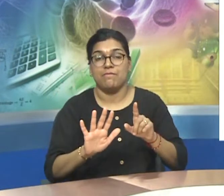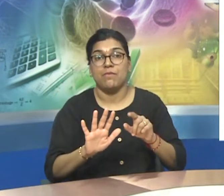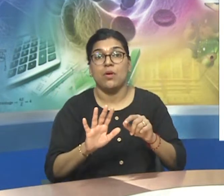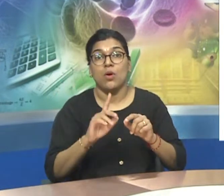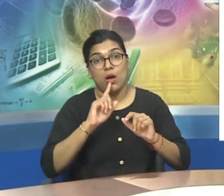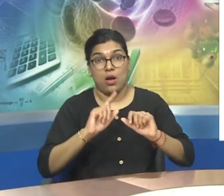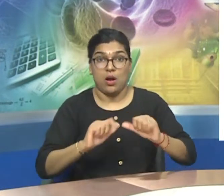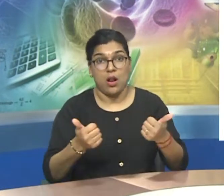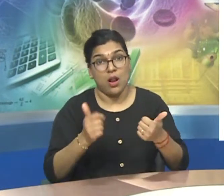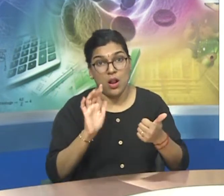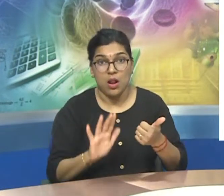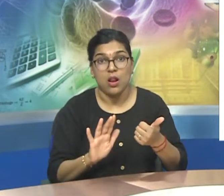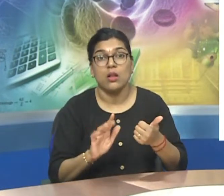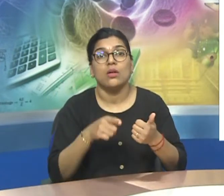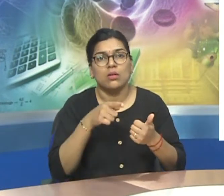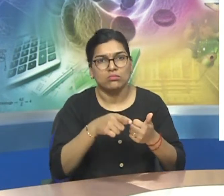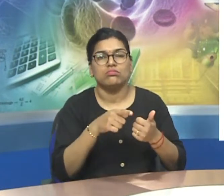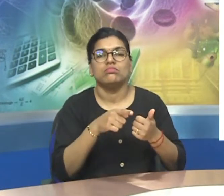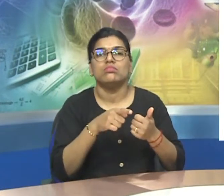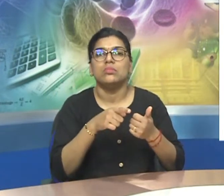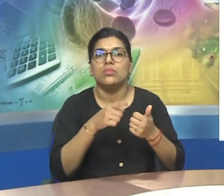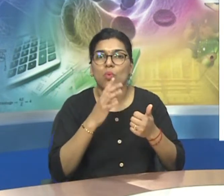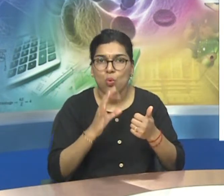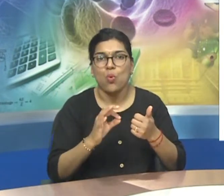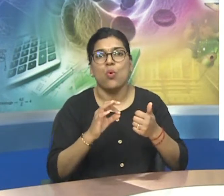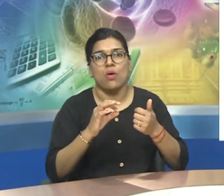So it is actually a big issue.